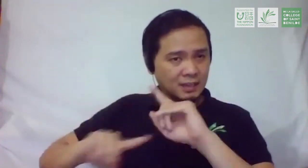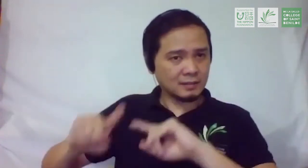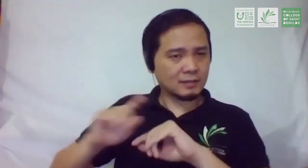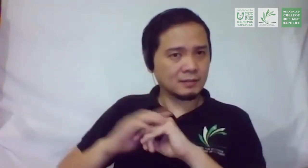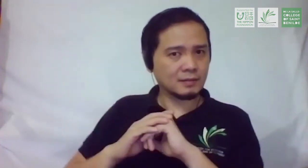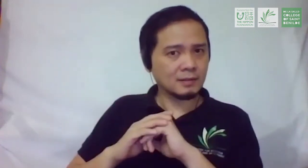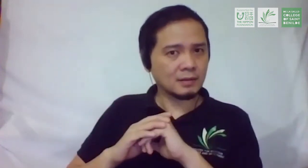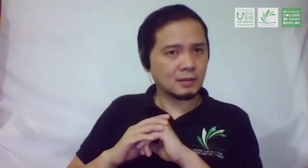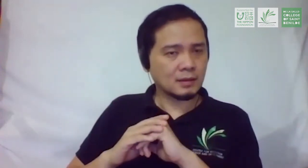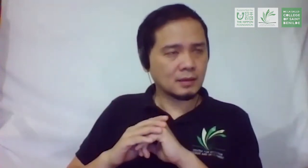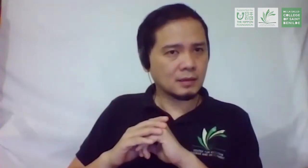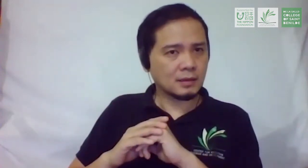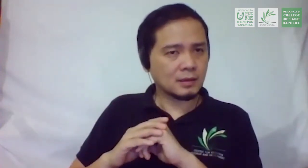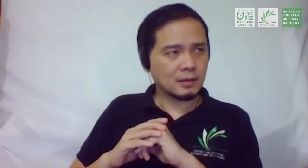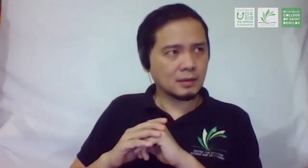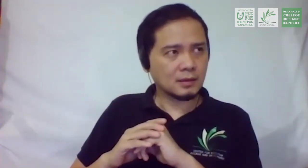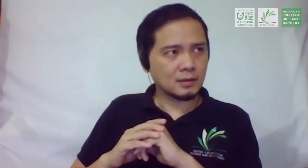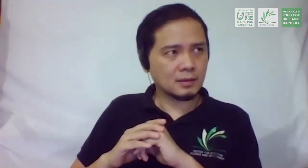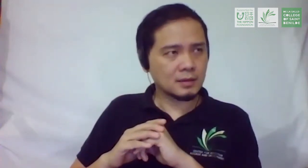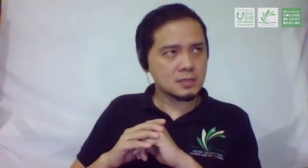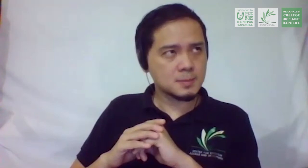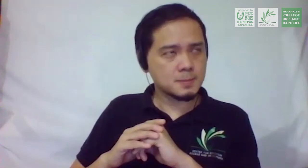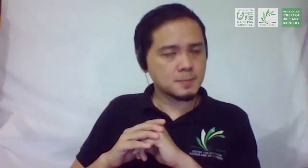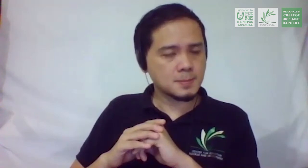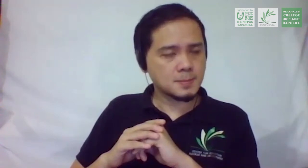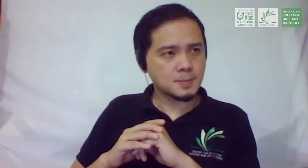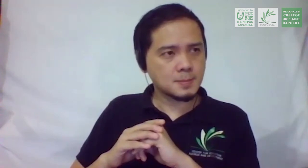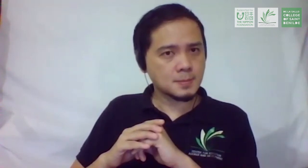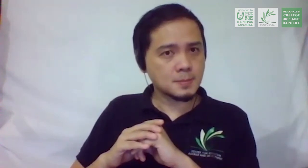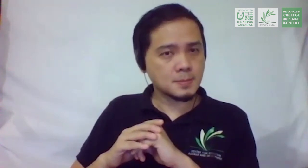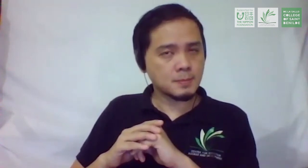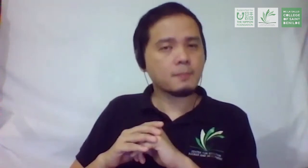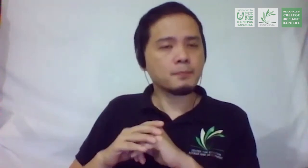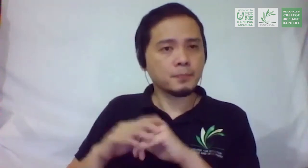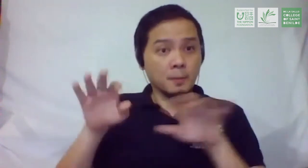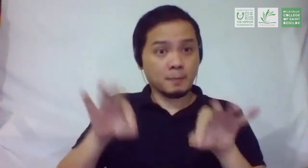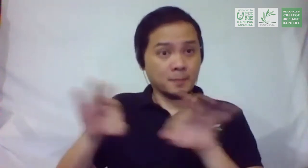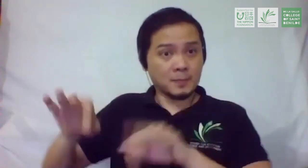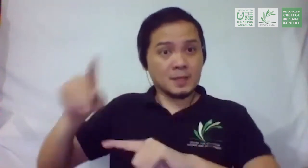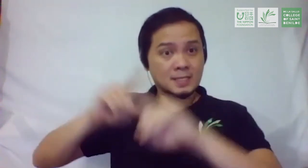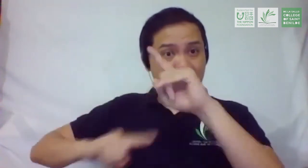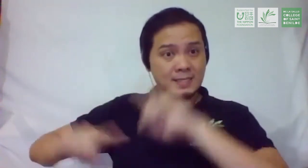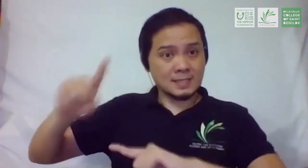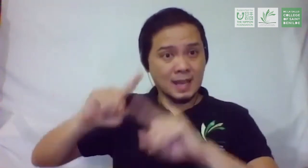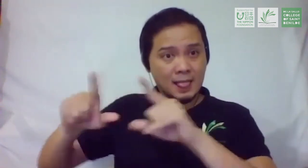Okay. And how Filipino Sign Language works.